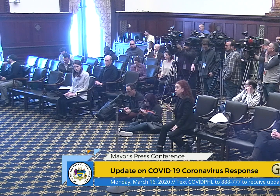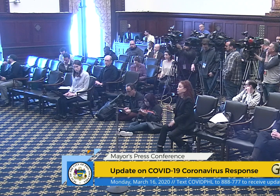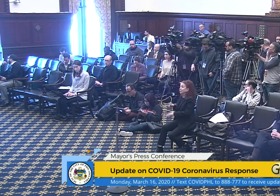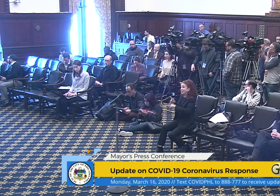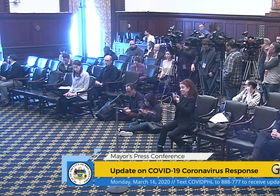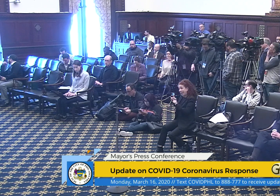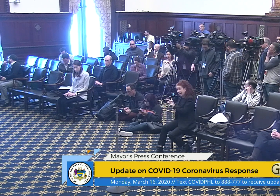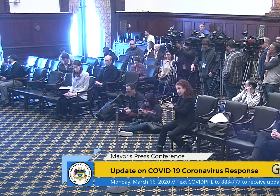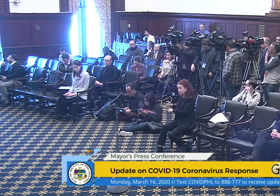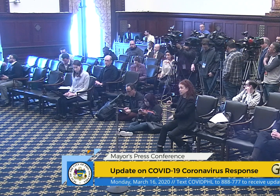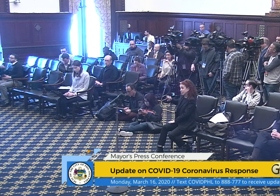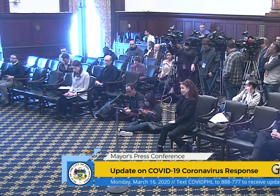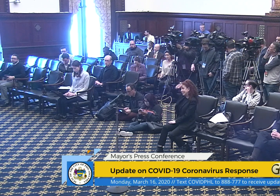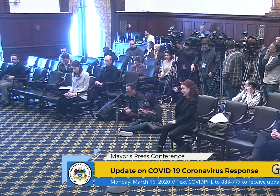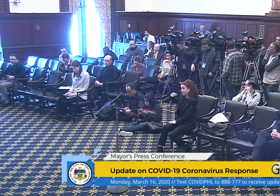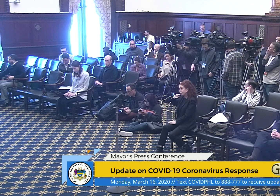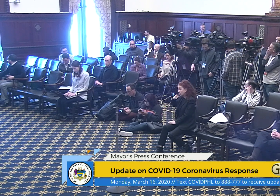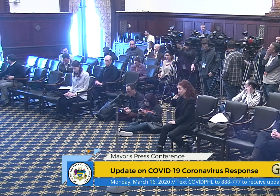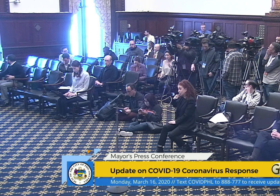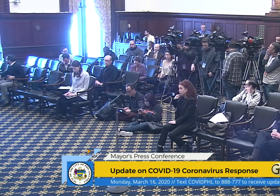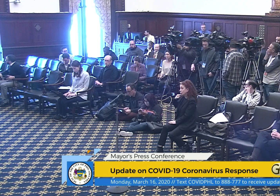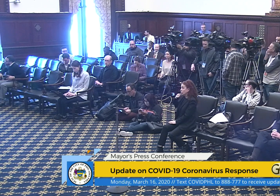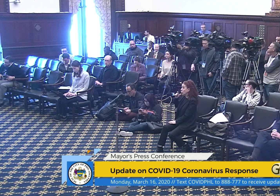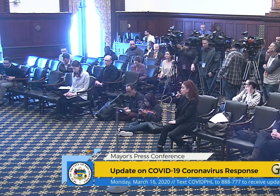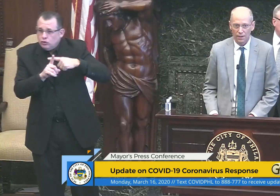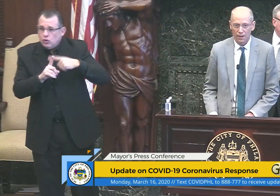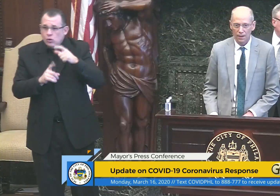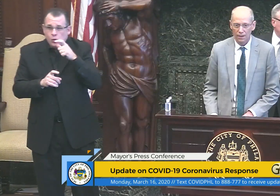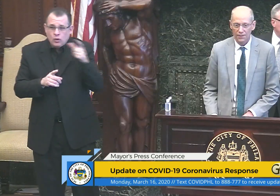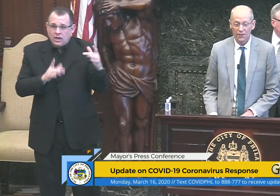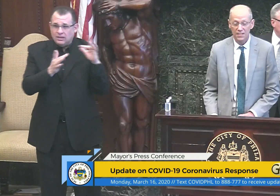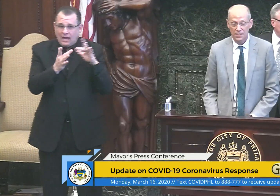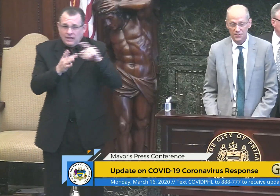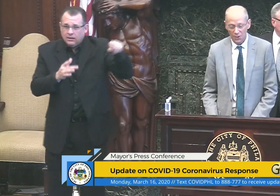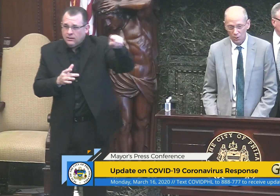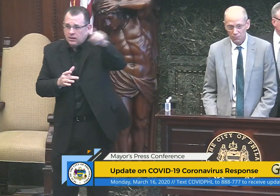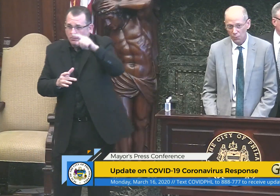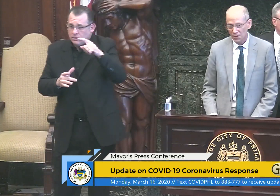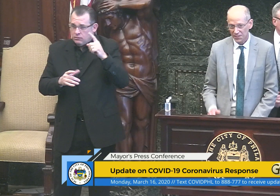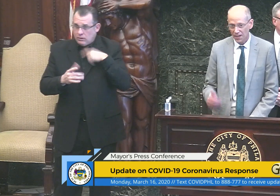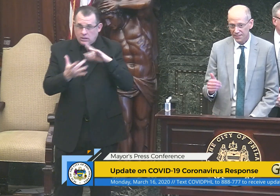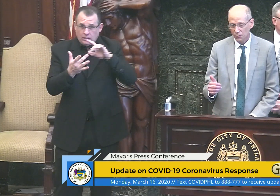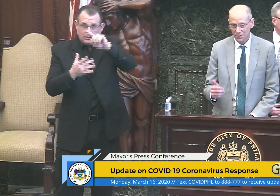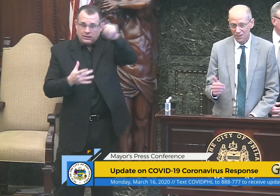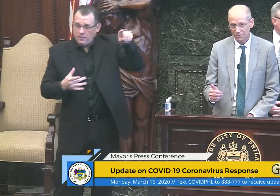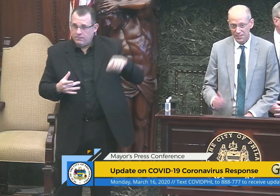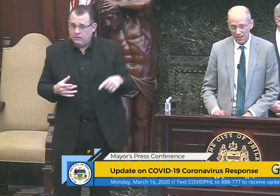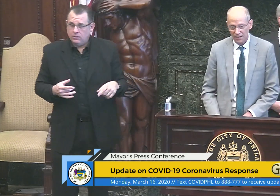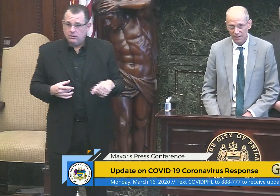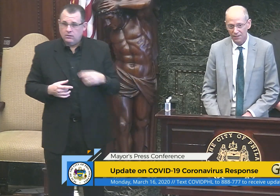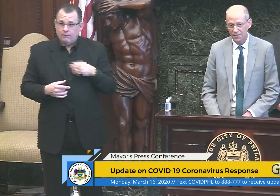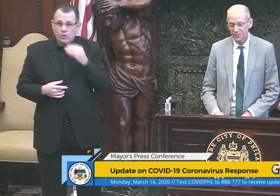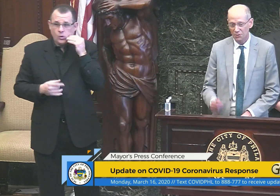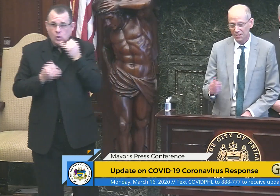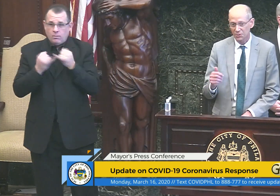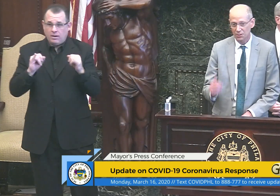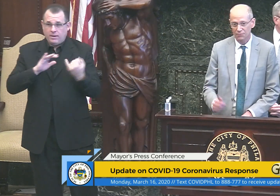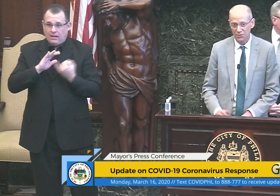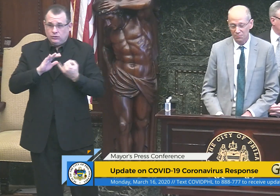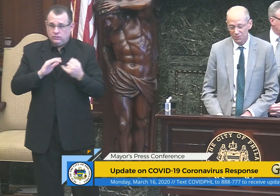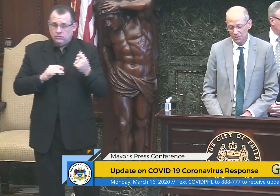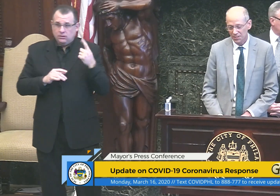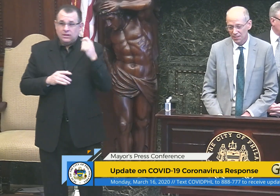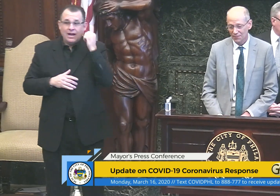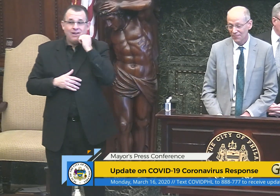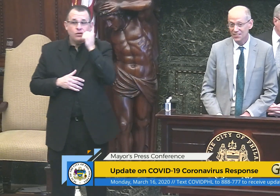being taken? Are their contacts being contacted? What is that? They're at isolation at home. We're in contact with them every day to instruct them to look